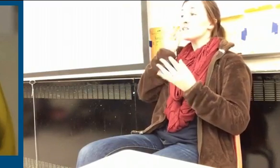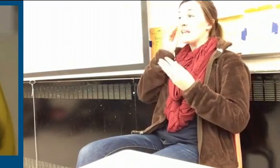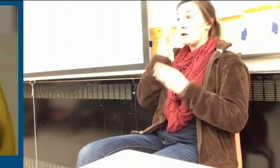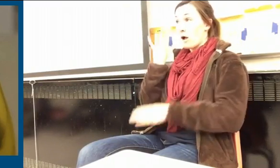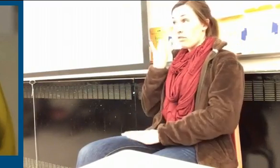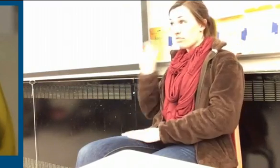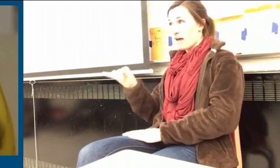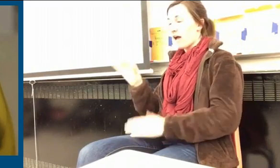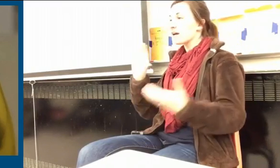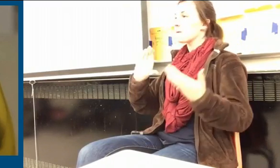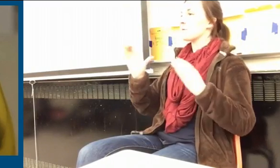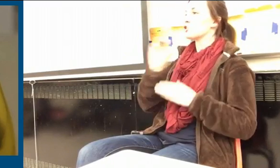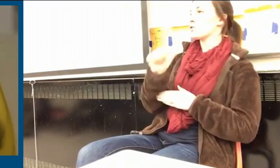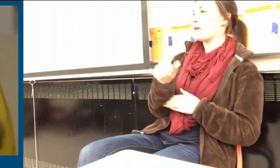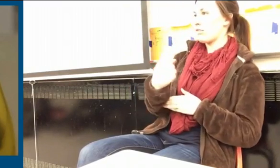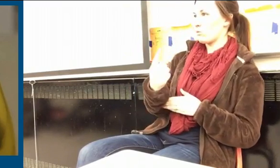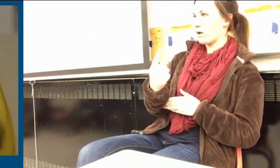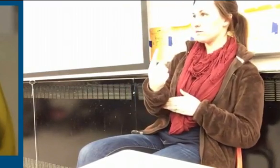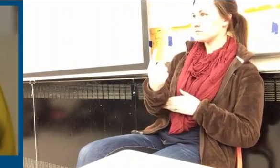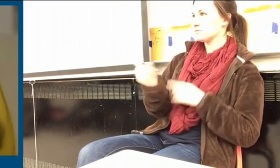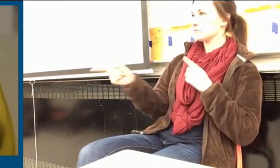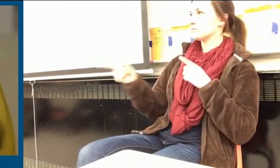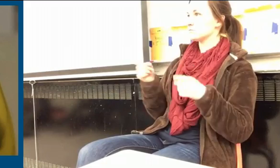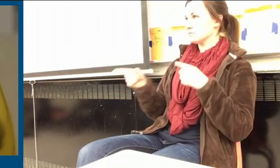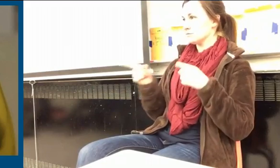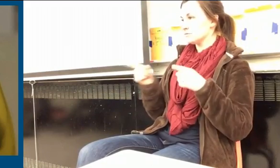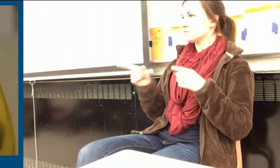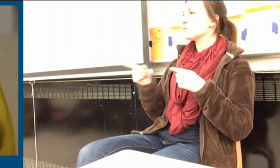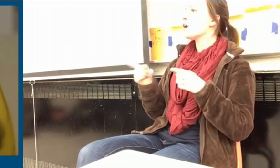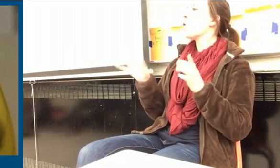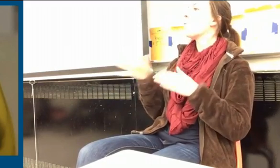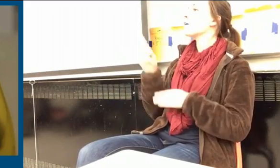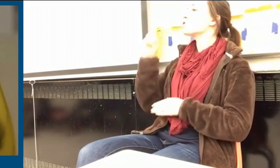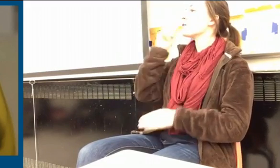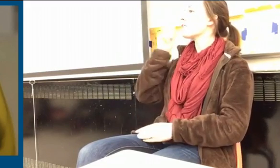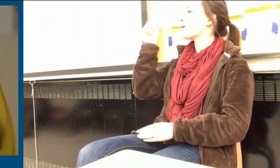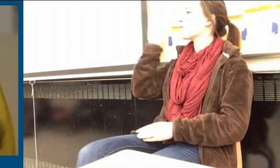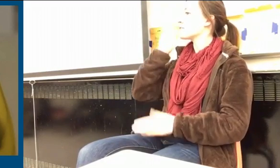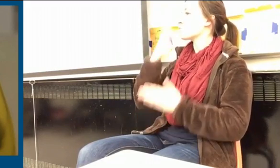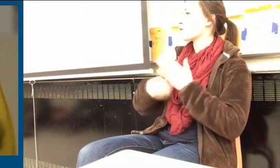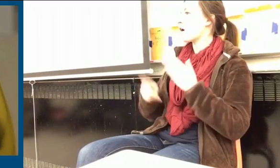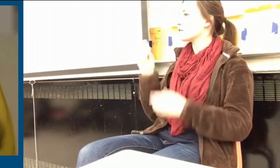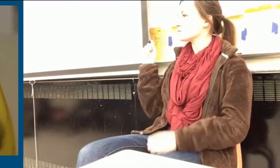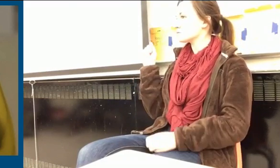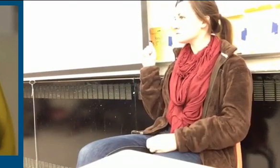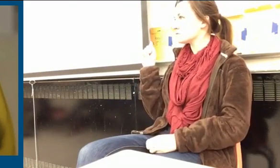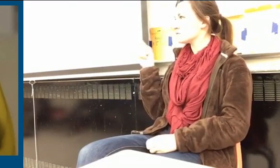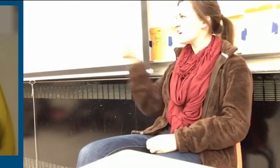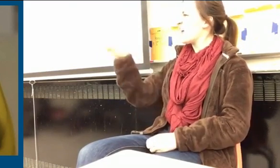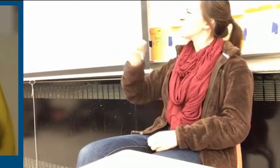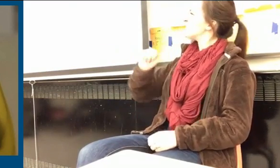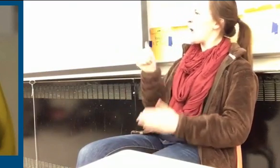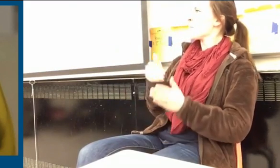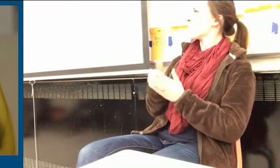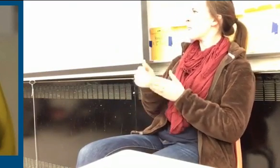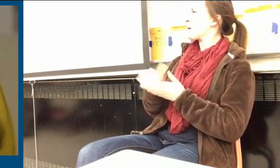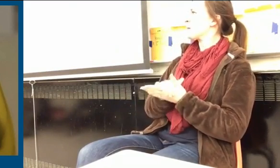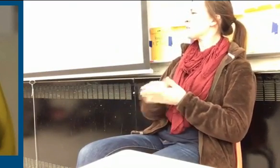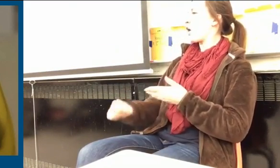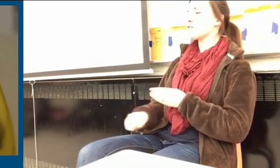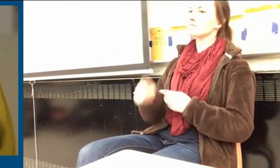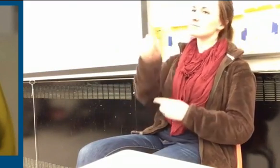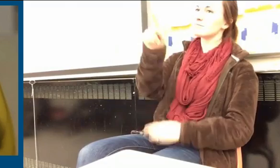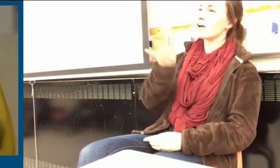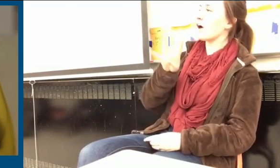compared to the other one. What do you think this one costs? $10 million.